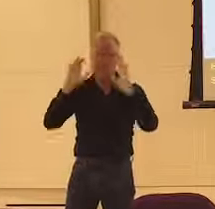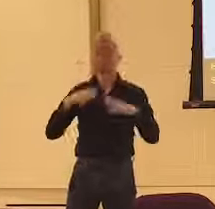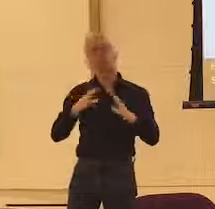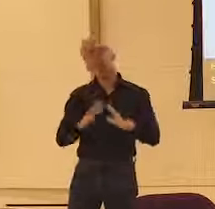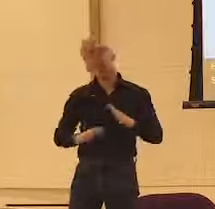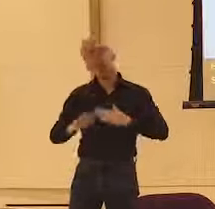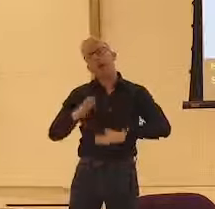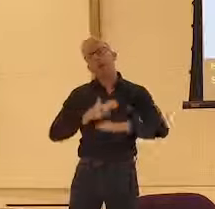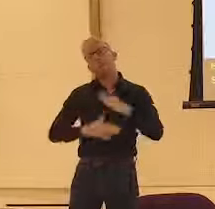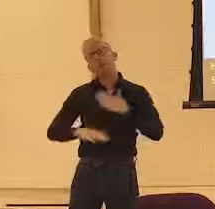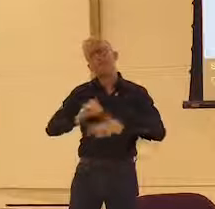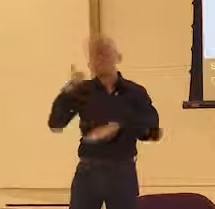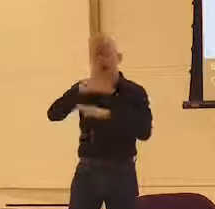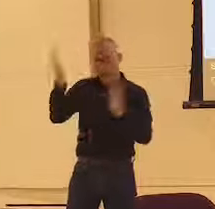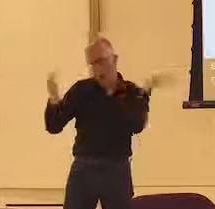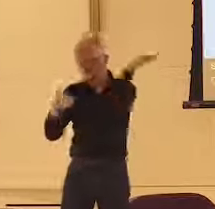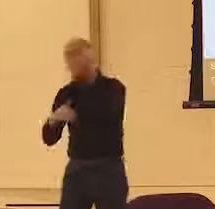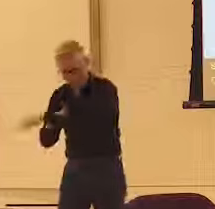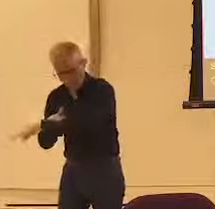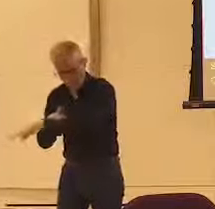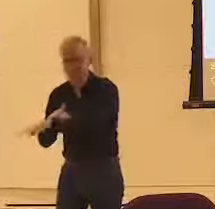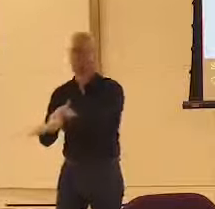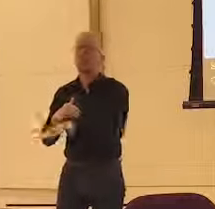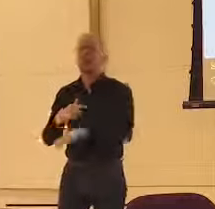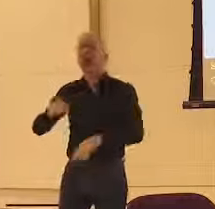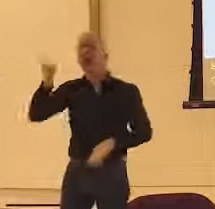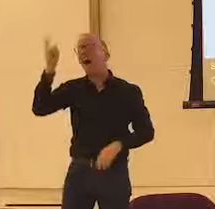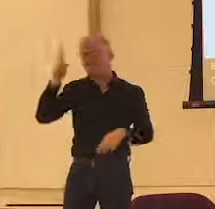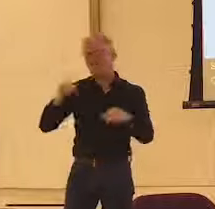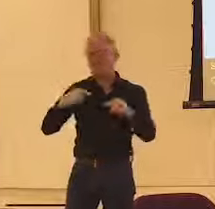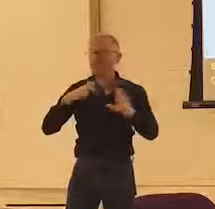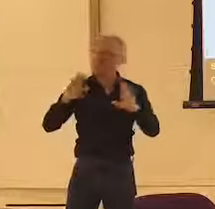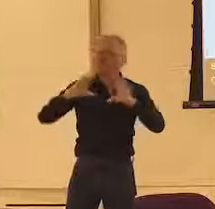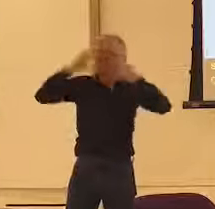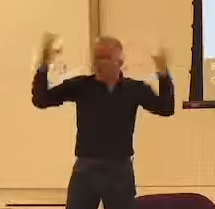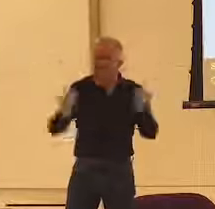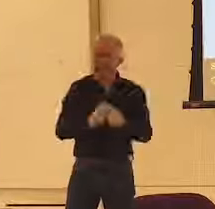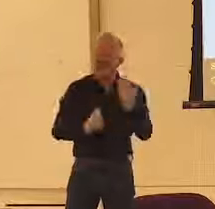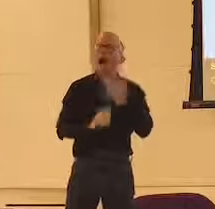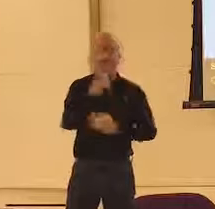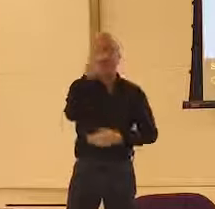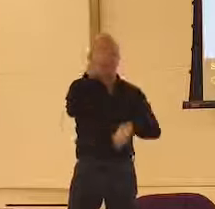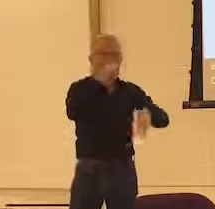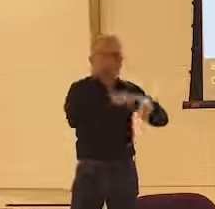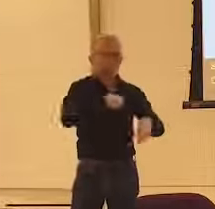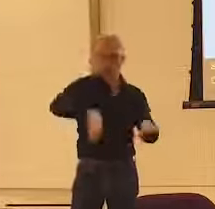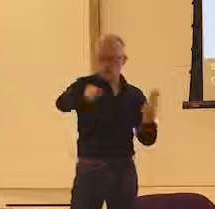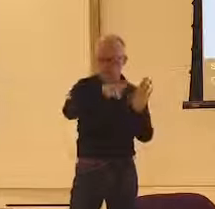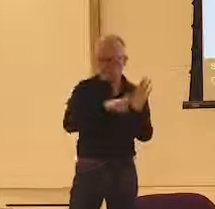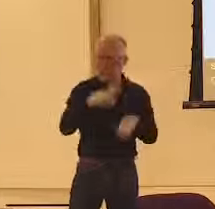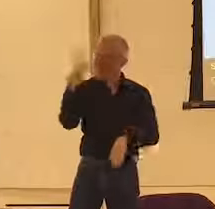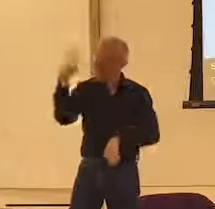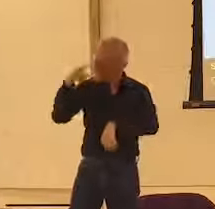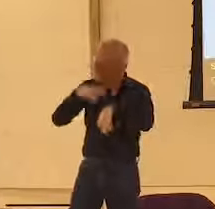angry, and I tried to stay calm. I was sent home, but I mean, all in all, it